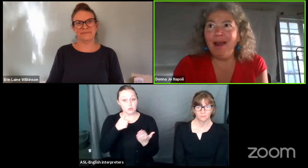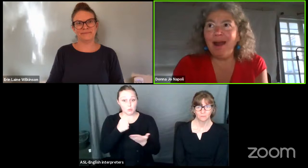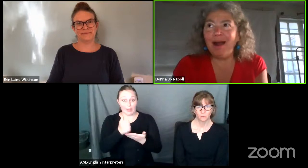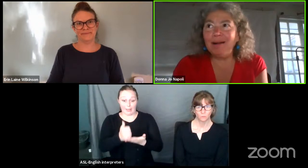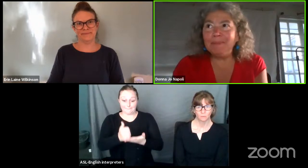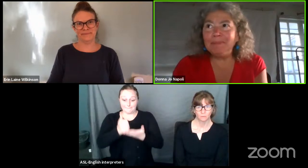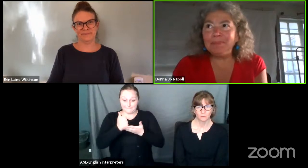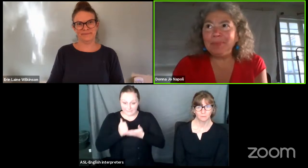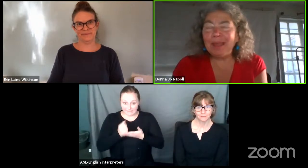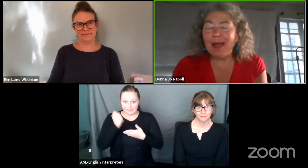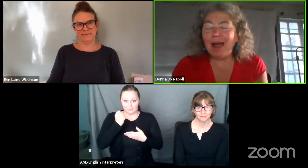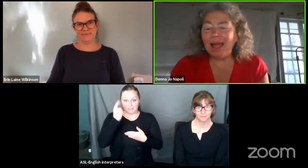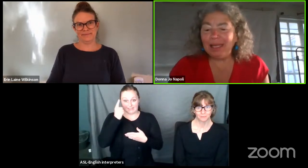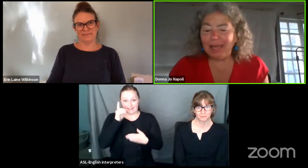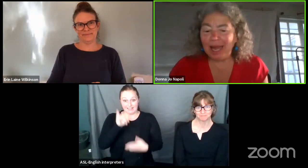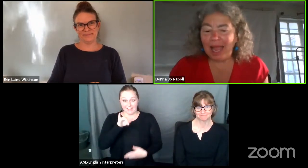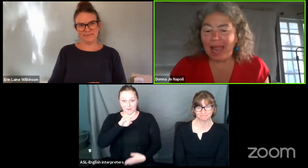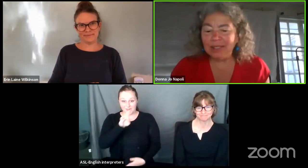it.